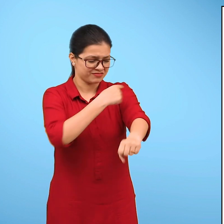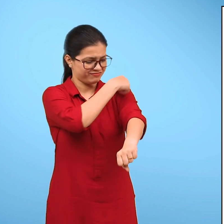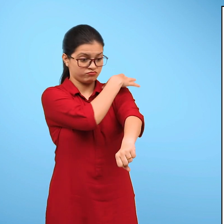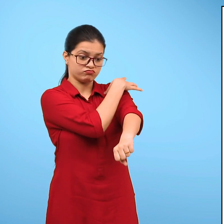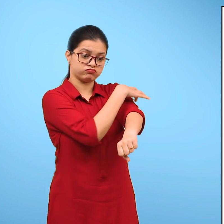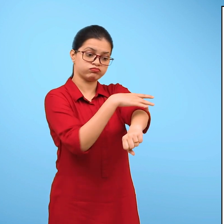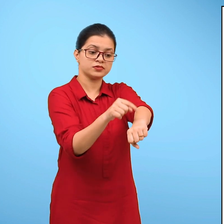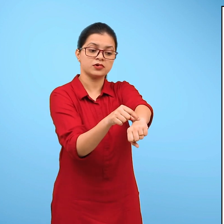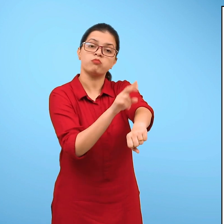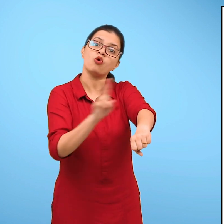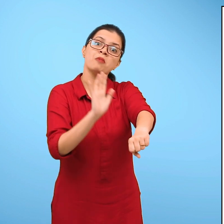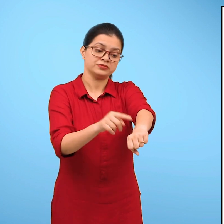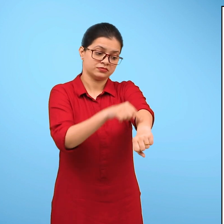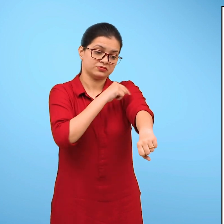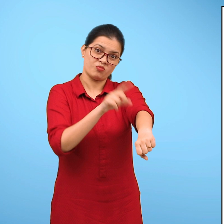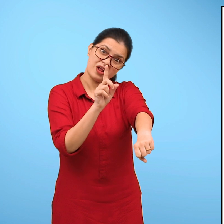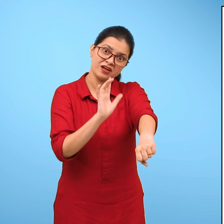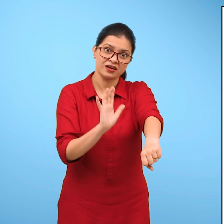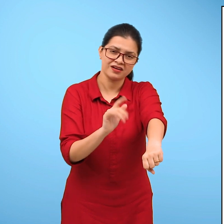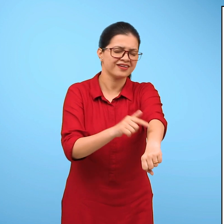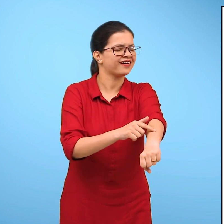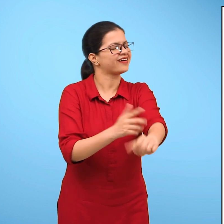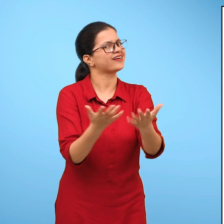It is different bones joined together at the elbow.